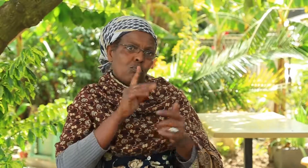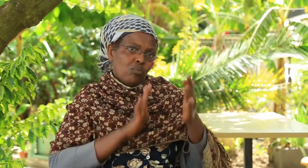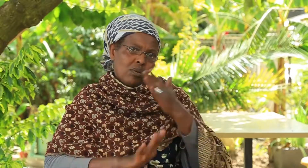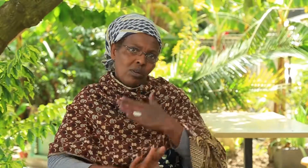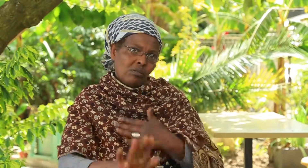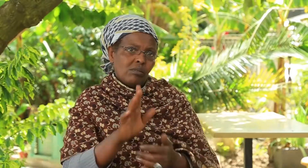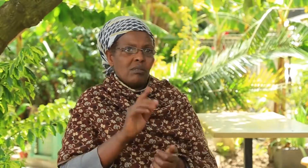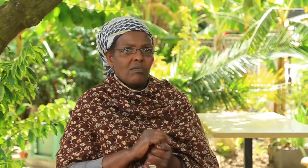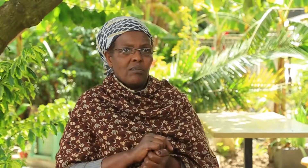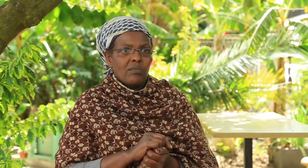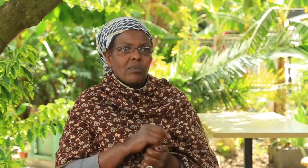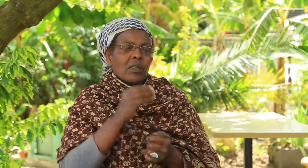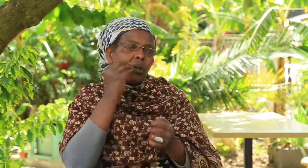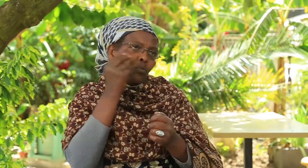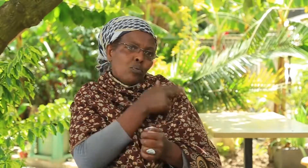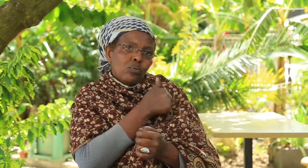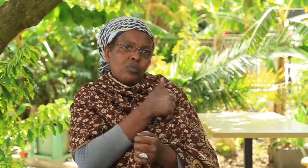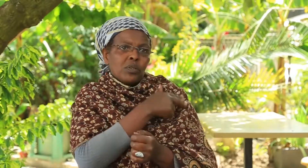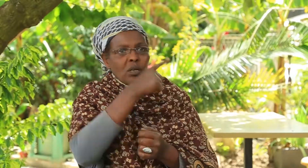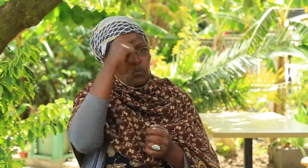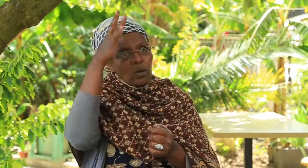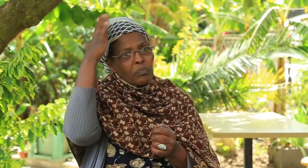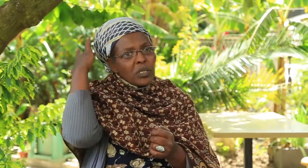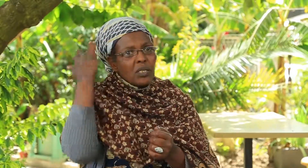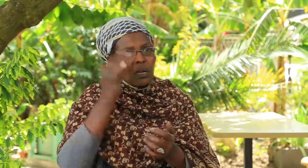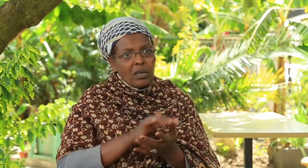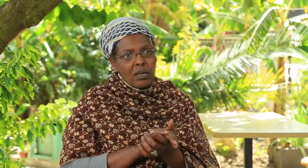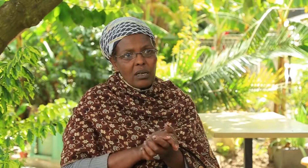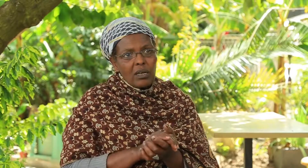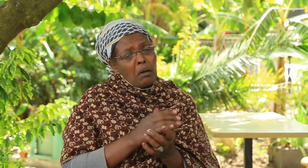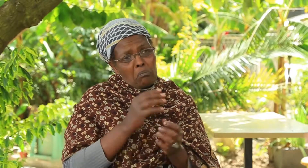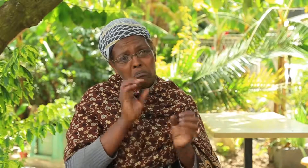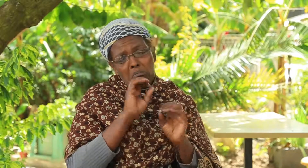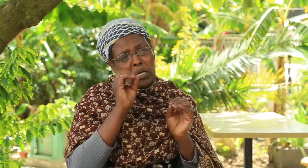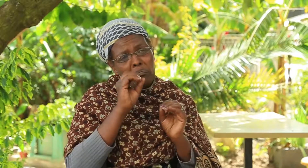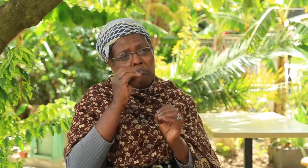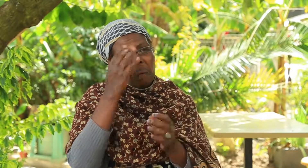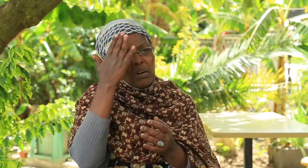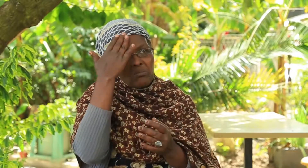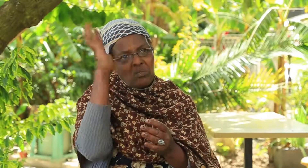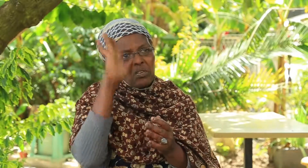Because I was only 14, I didn't know about intercourse.